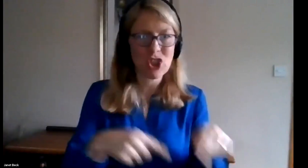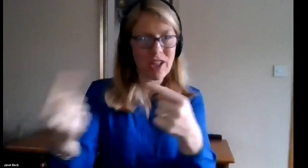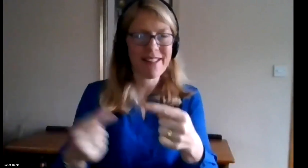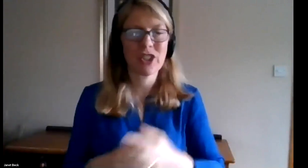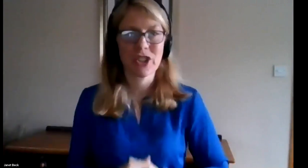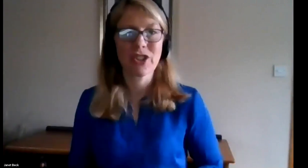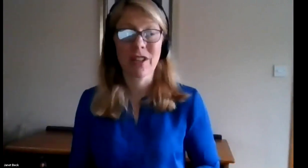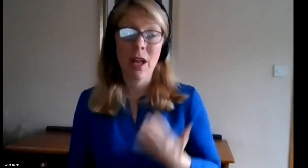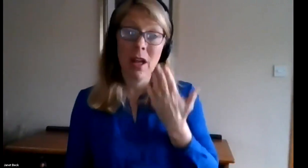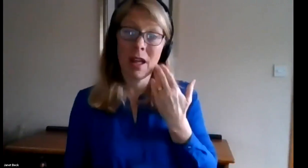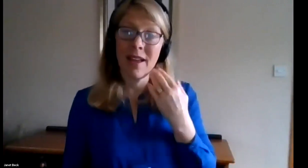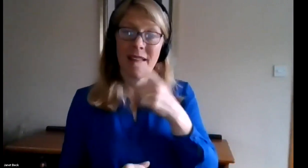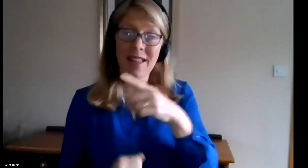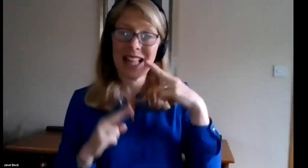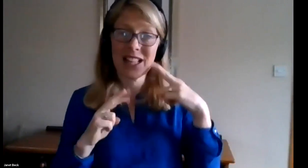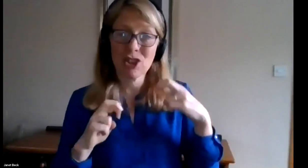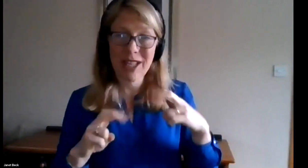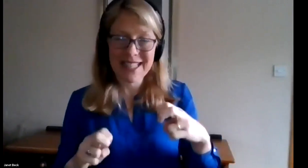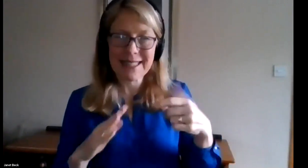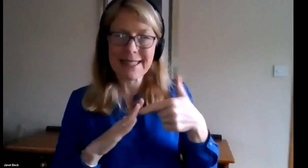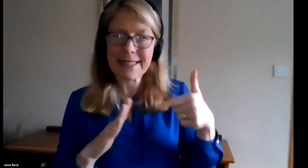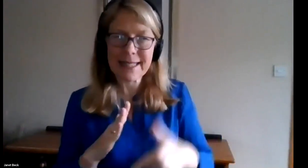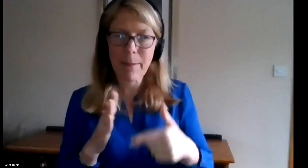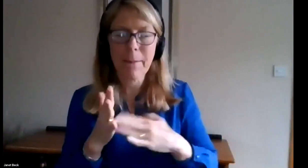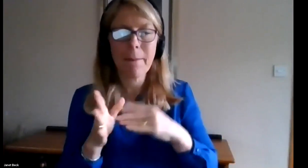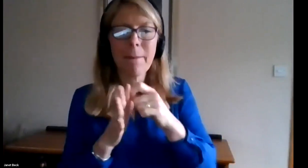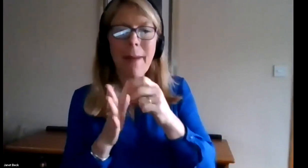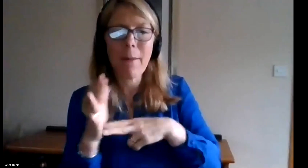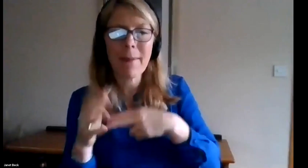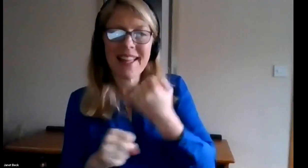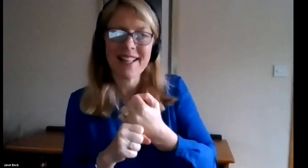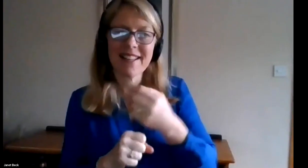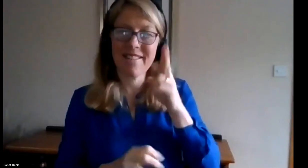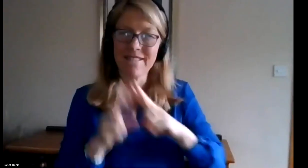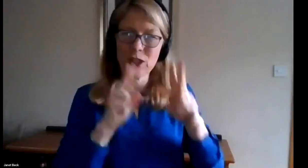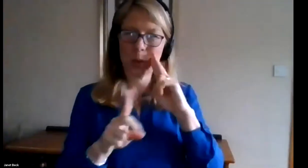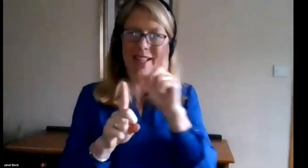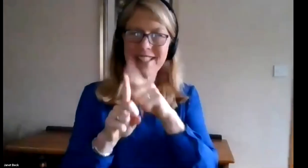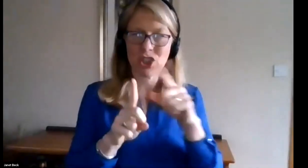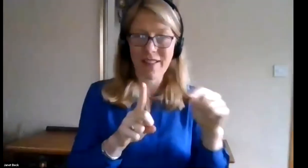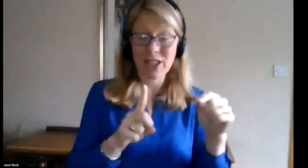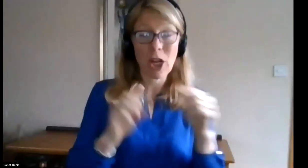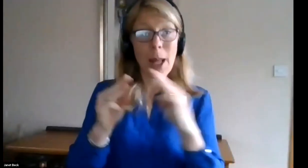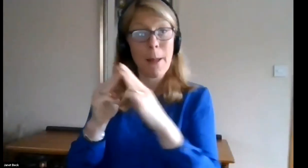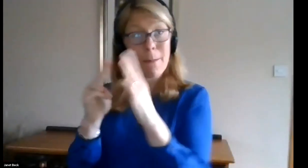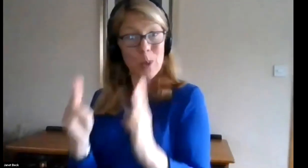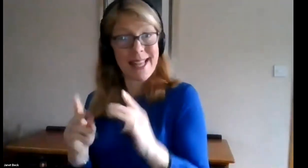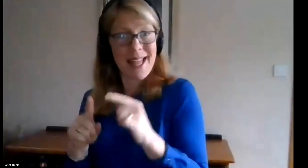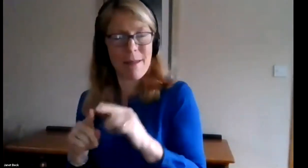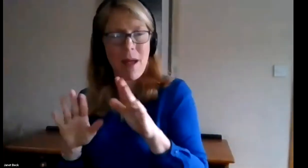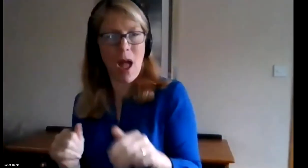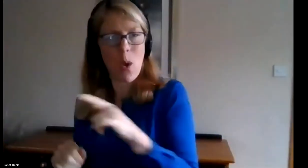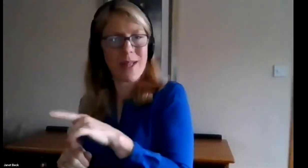been drawn to deep mapping and digital visualization of museum impacts in neighborhoods, cities, and